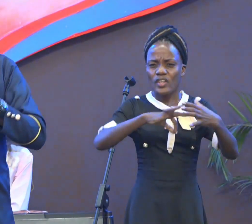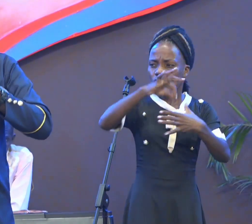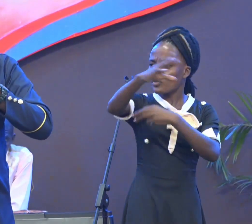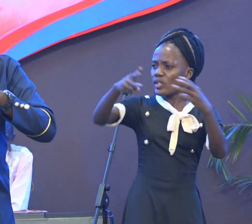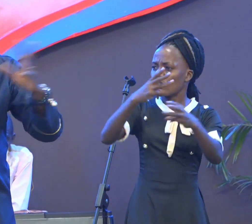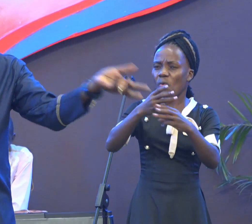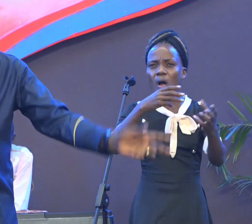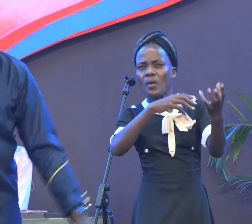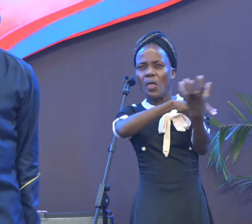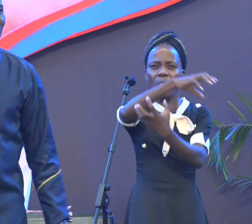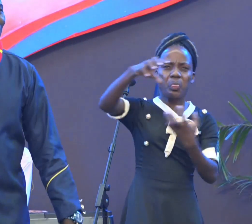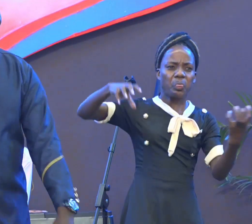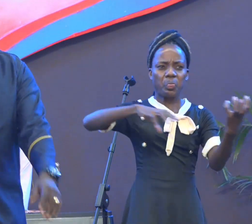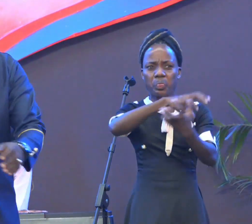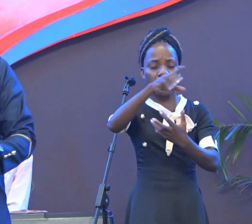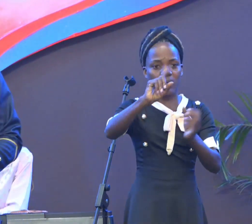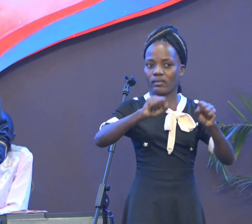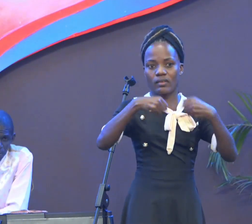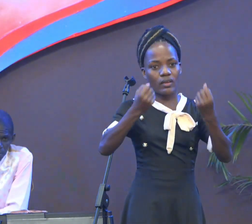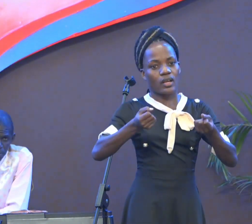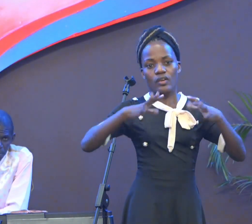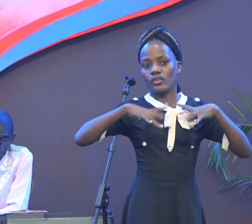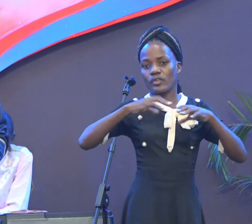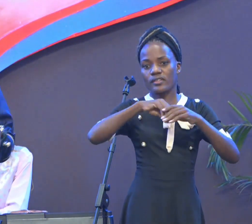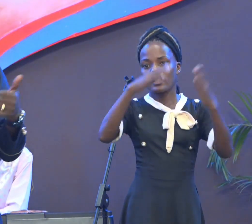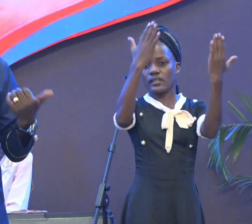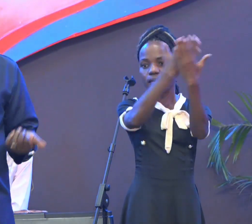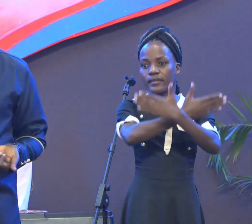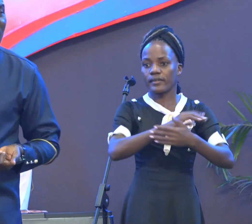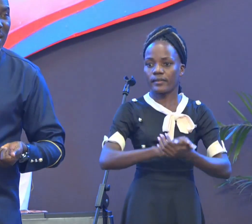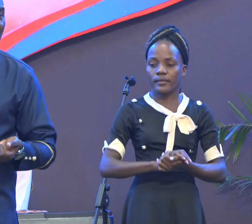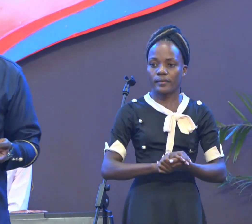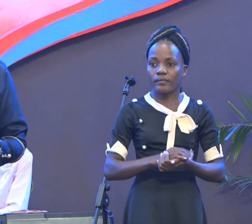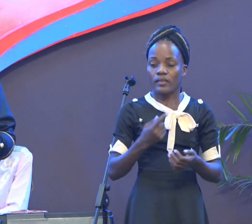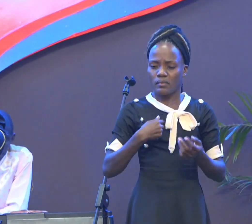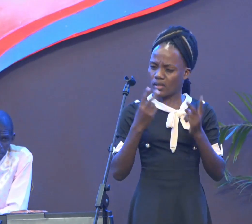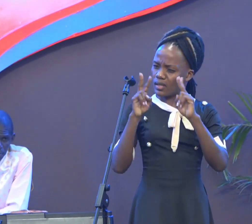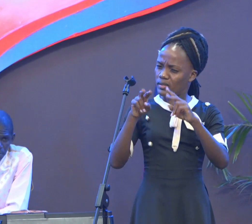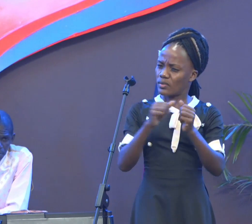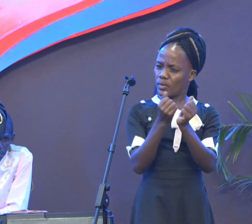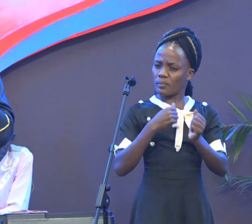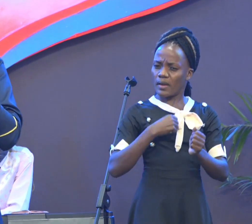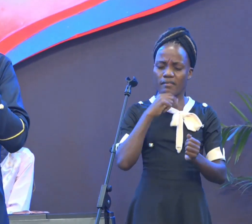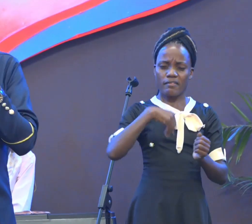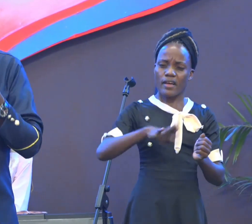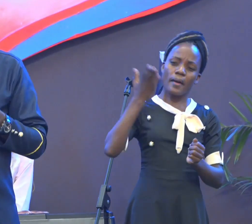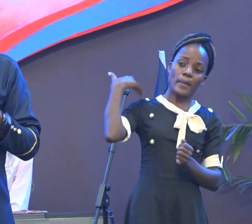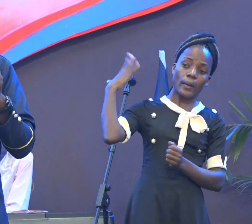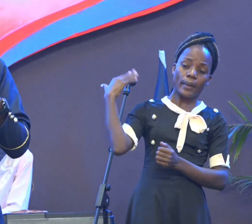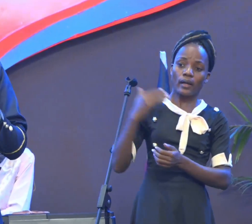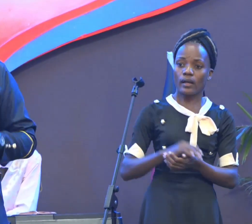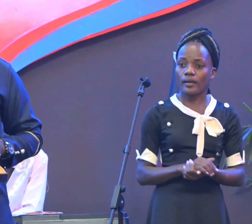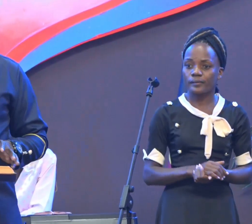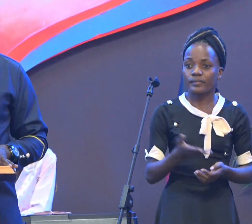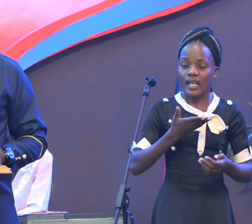the spiritual realm gets distorted, n'ekiro towumula. Even at night you don't rest. Nakirabira ku kitange yanzala. I saw it from my father.